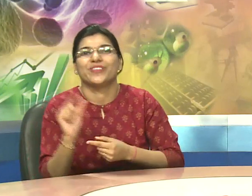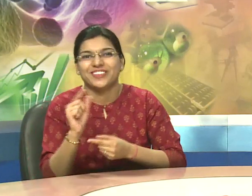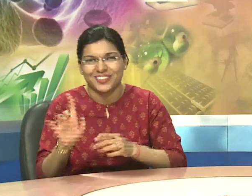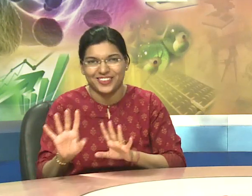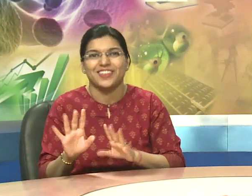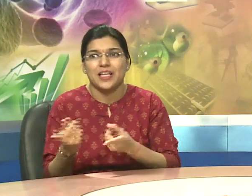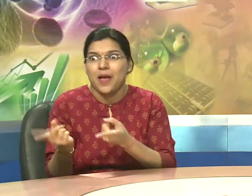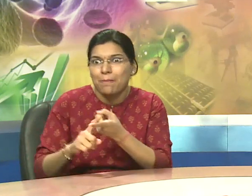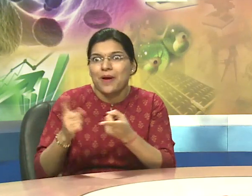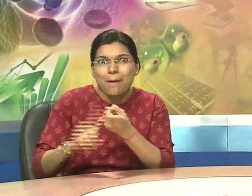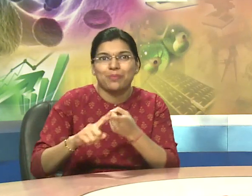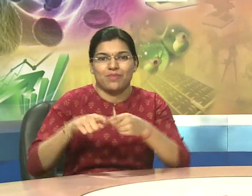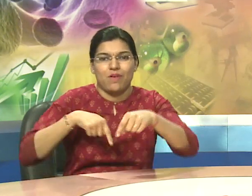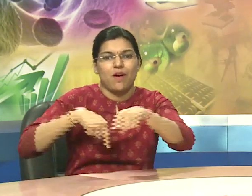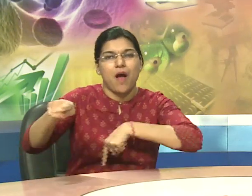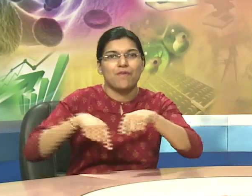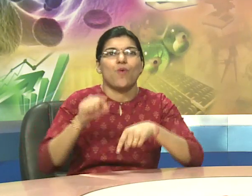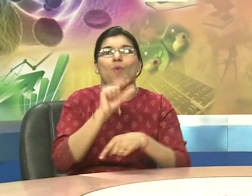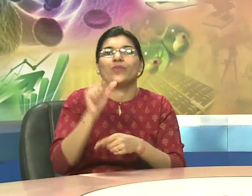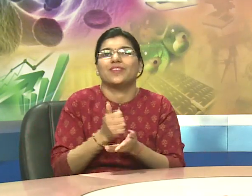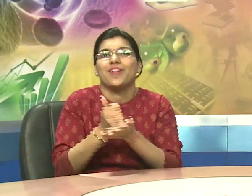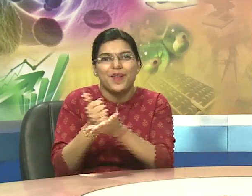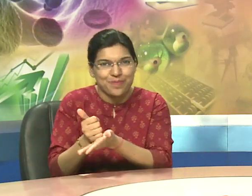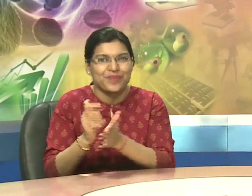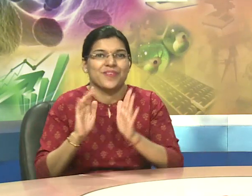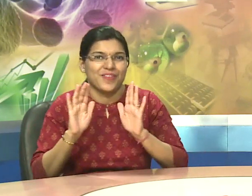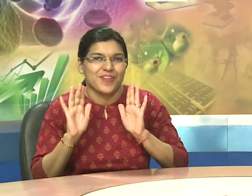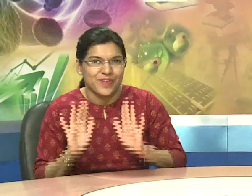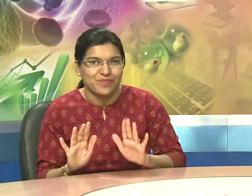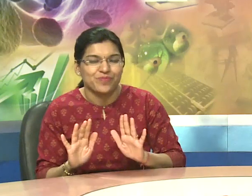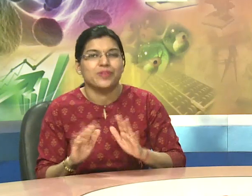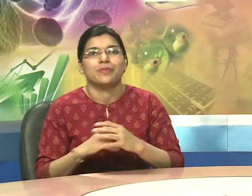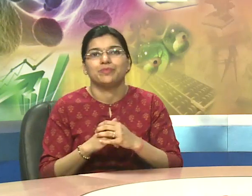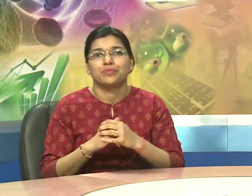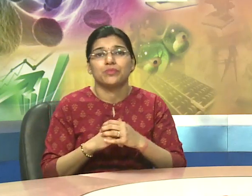food, medicines from one place to another place.